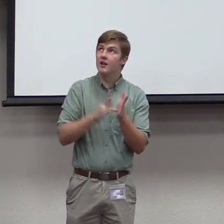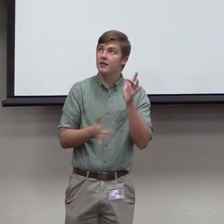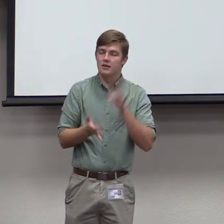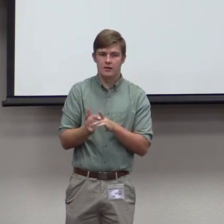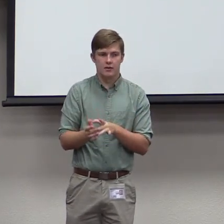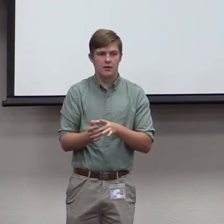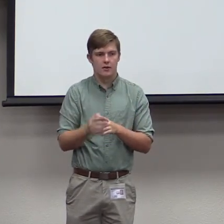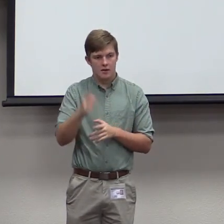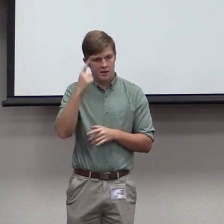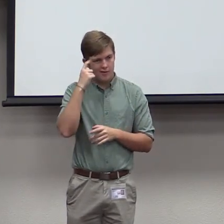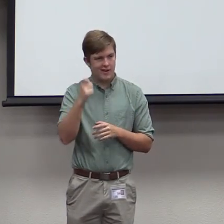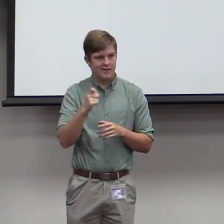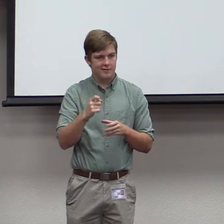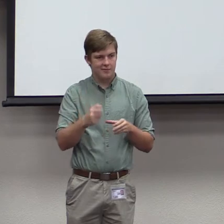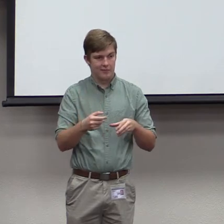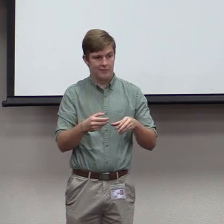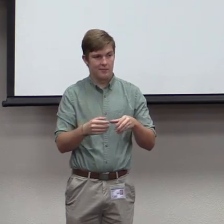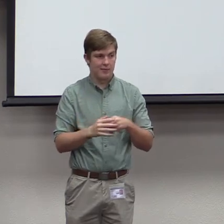Because the tomb's still empty.